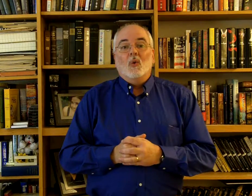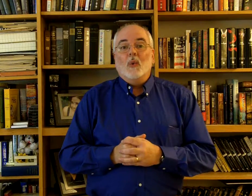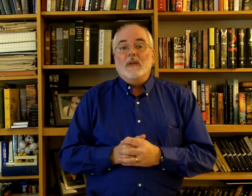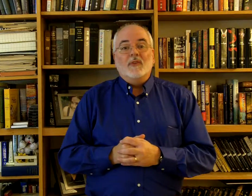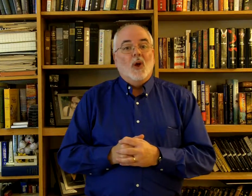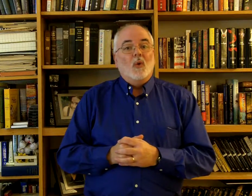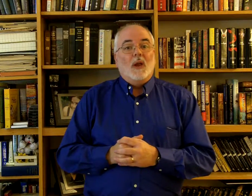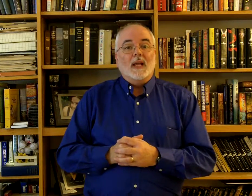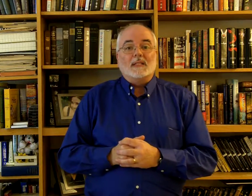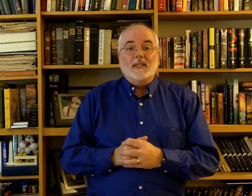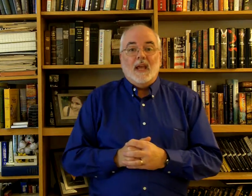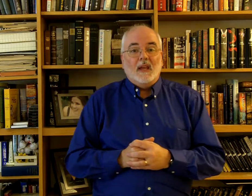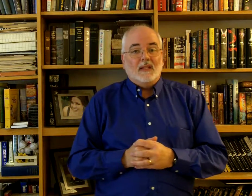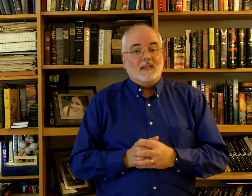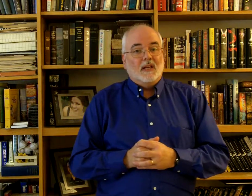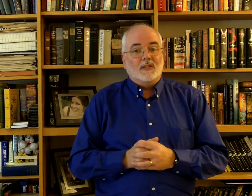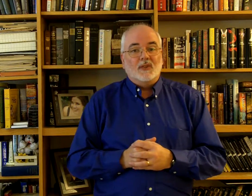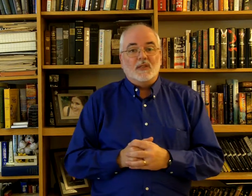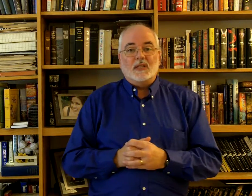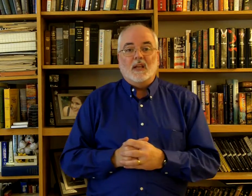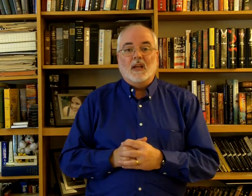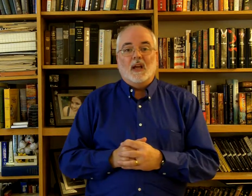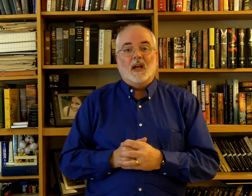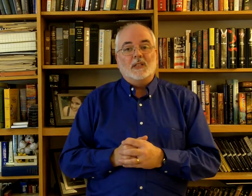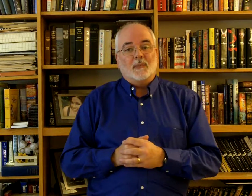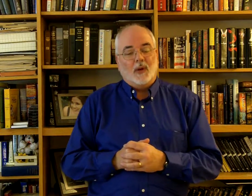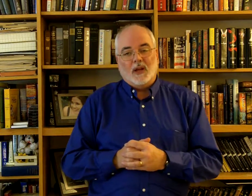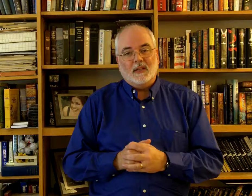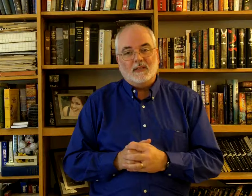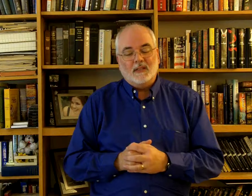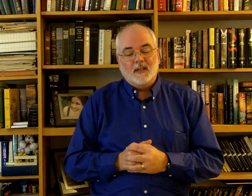We've no less days to sing God's praise.